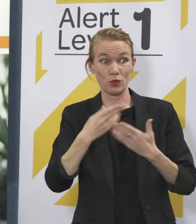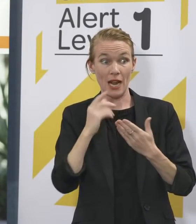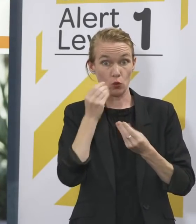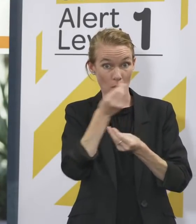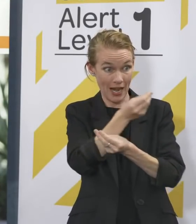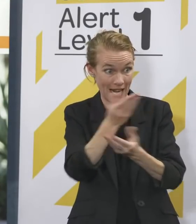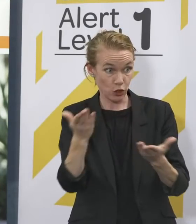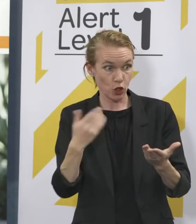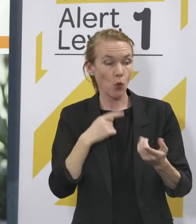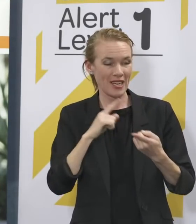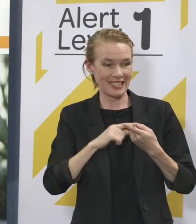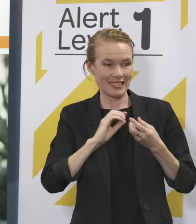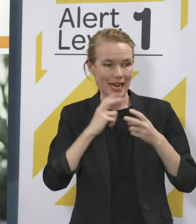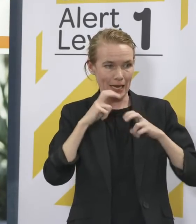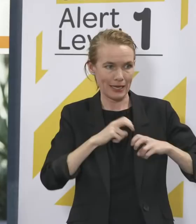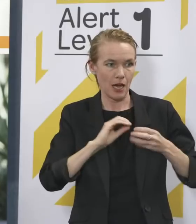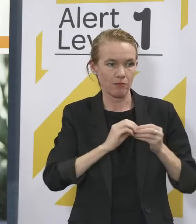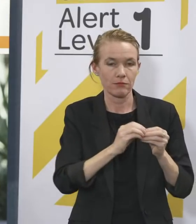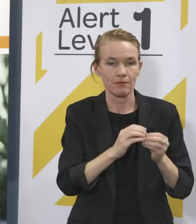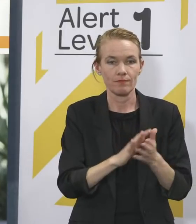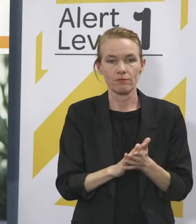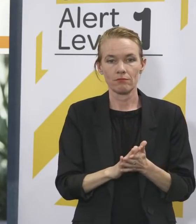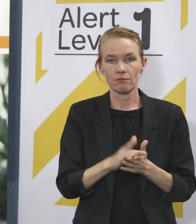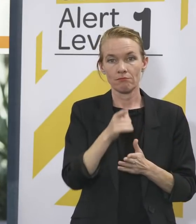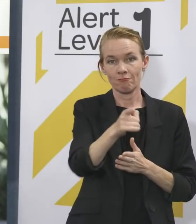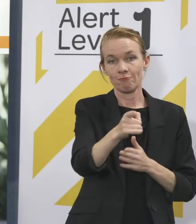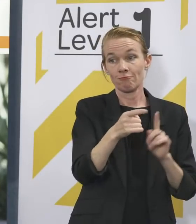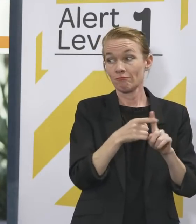might be able to be rolled out again for people? I don't have an